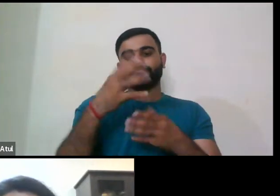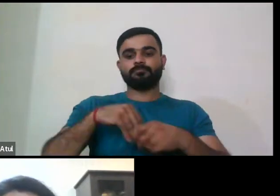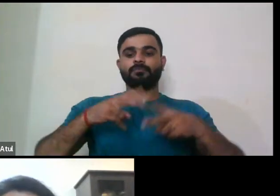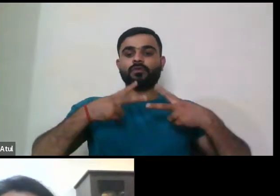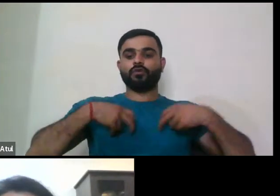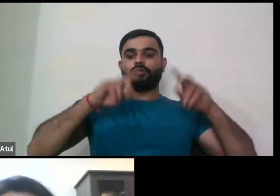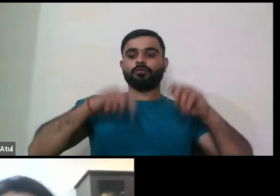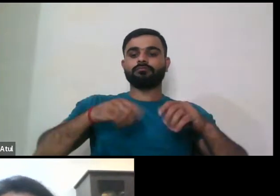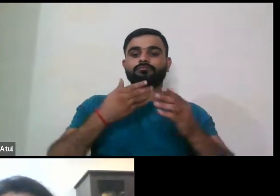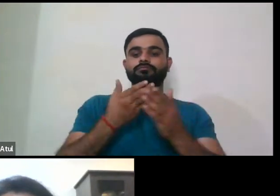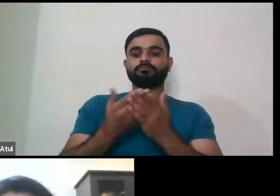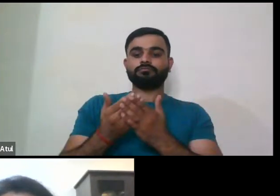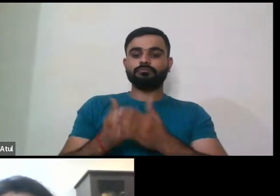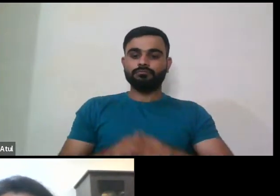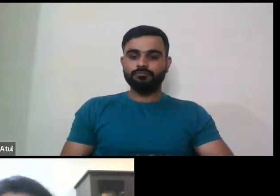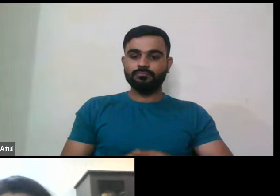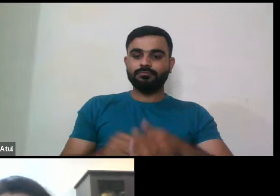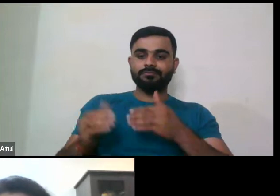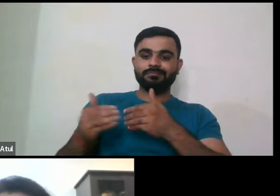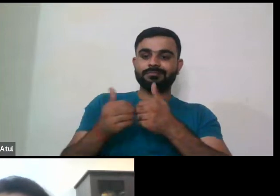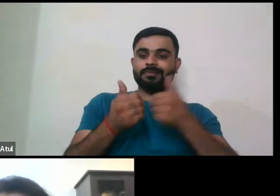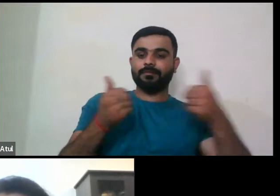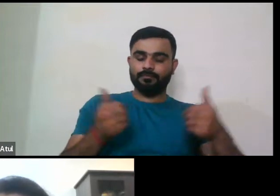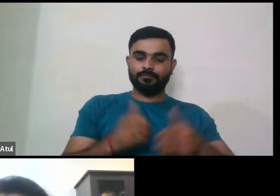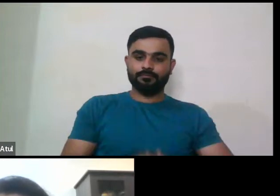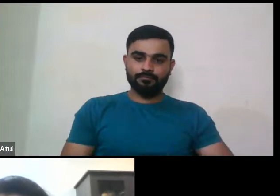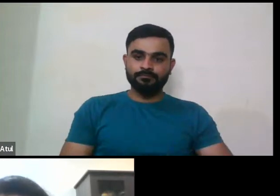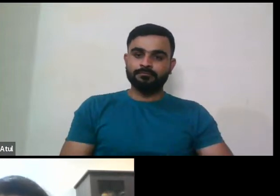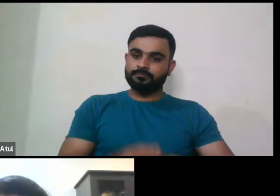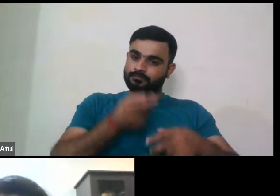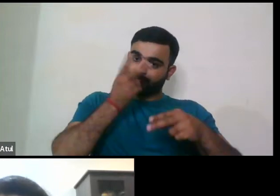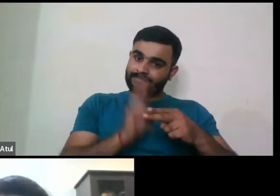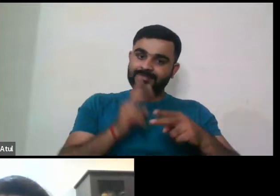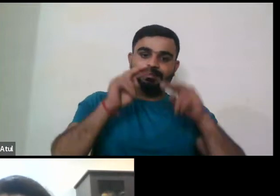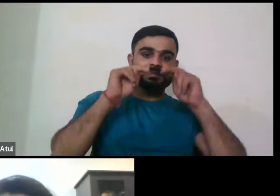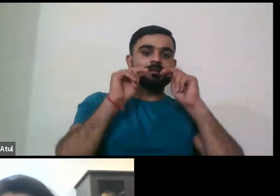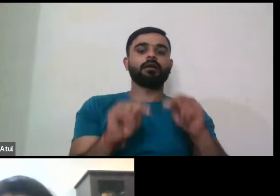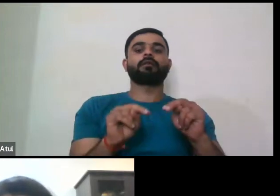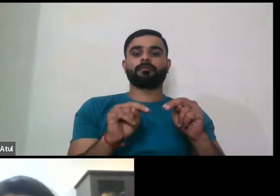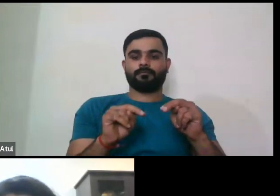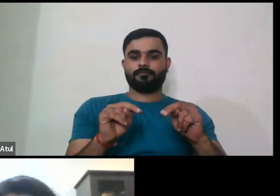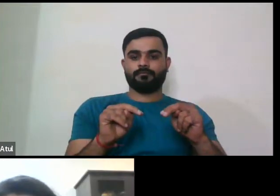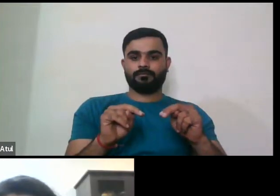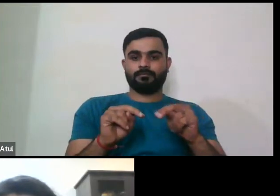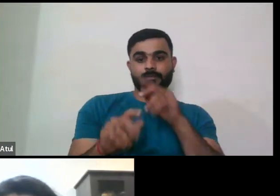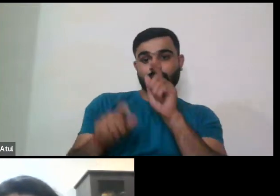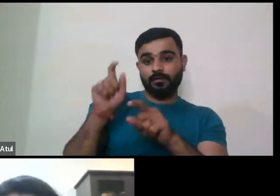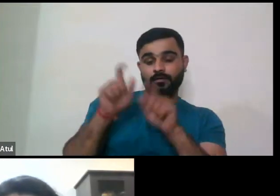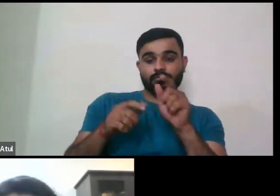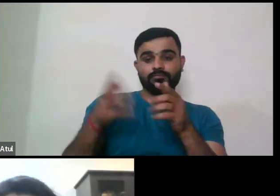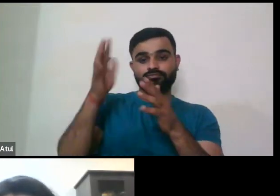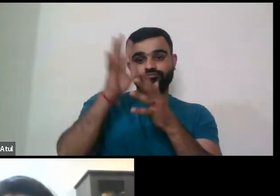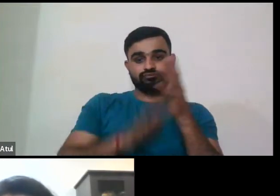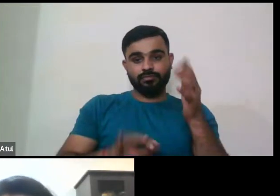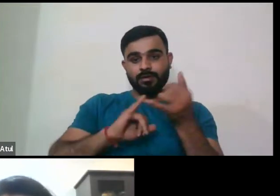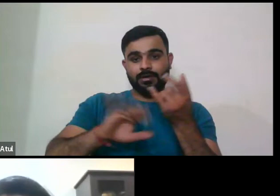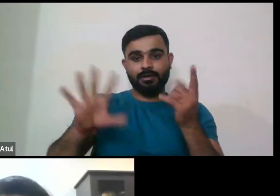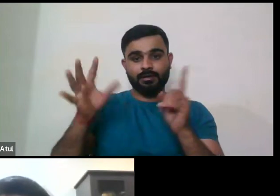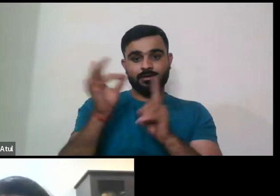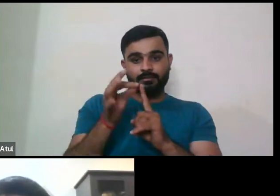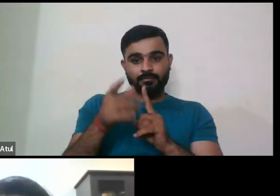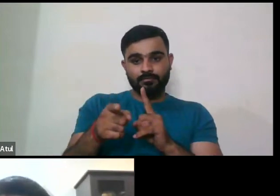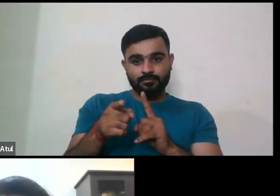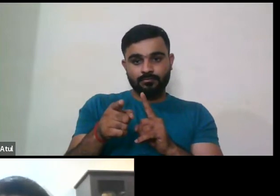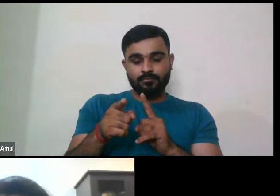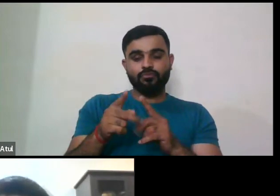to distinguish those separately. It may still require people to be drawn in from the SLP side to